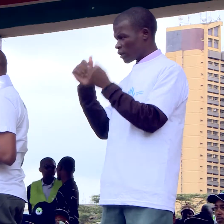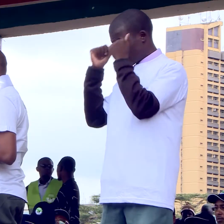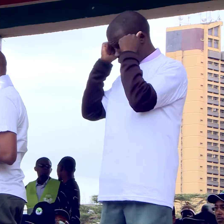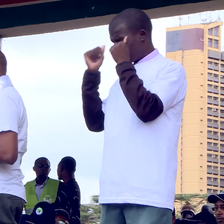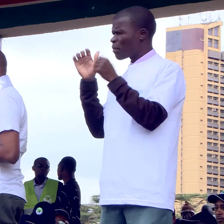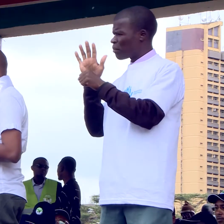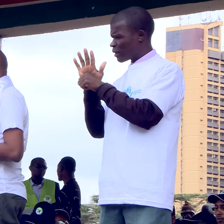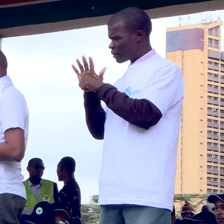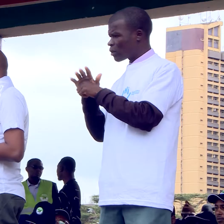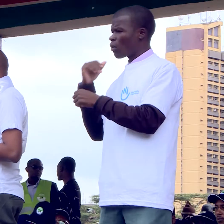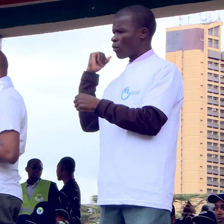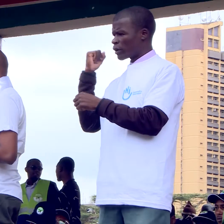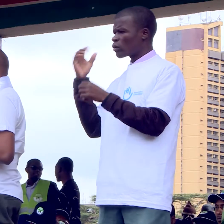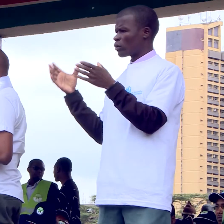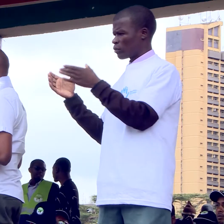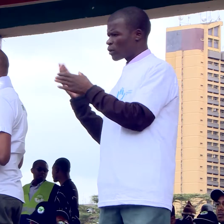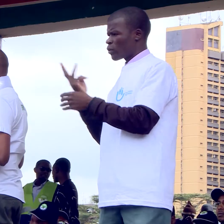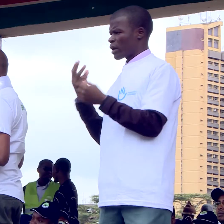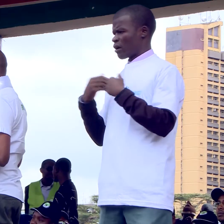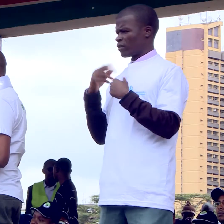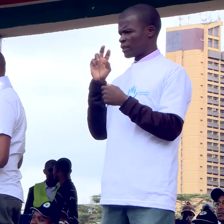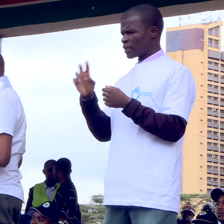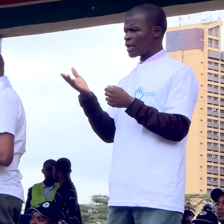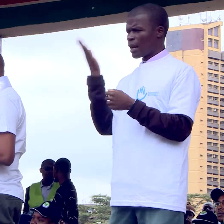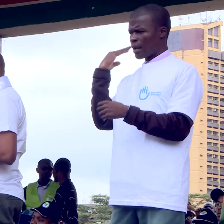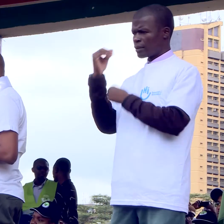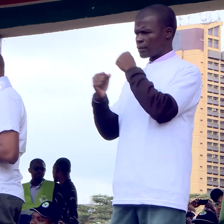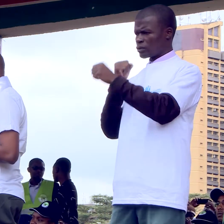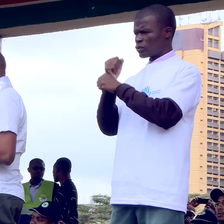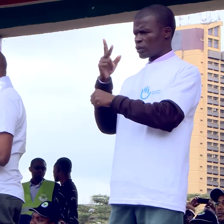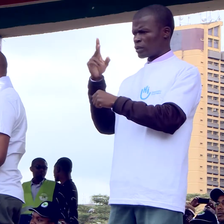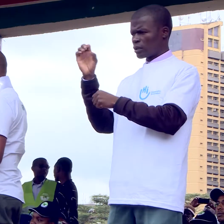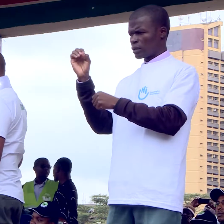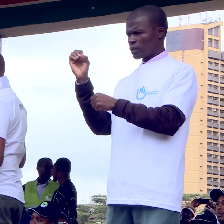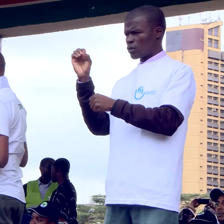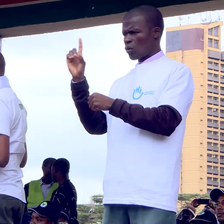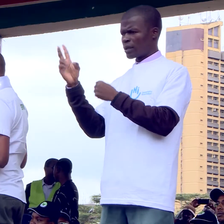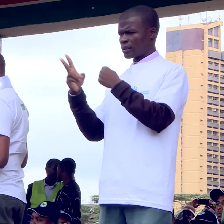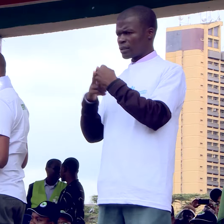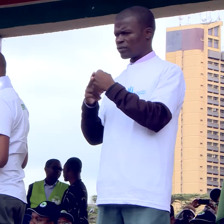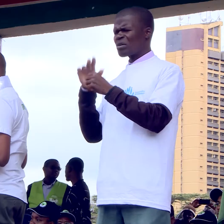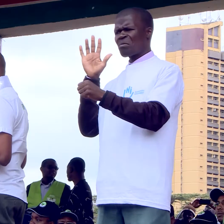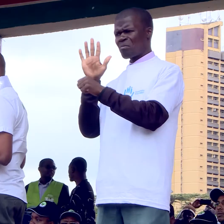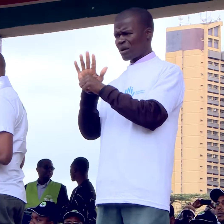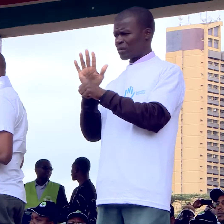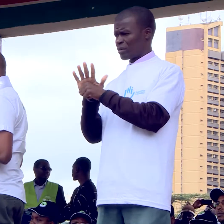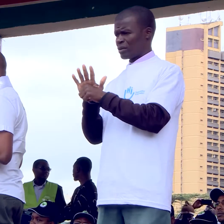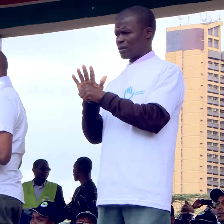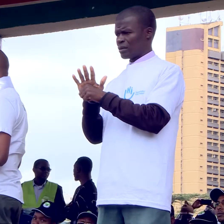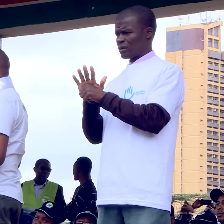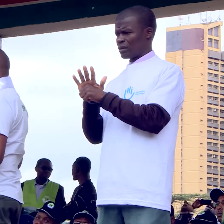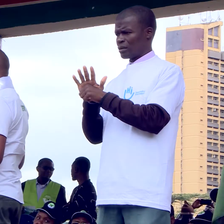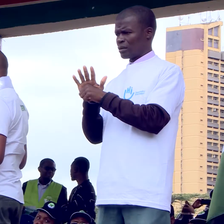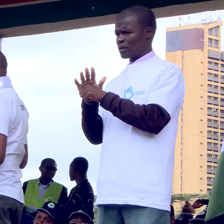the political parties. We have seen in the last election in 2017, we had a lot of independent candidates.